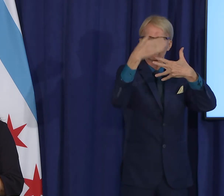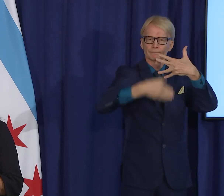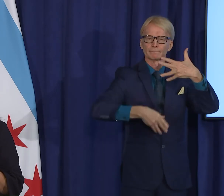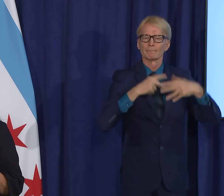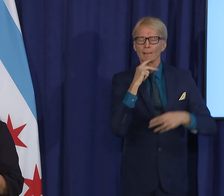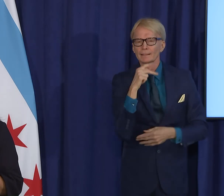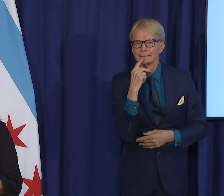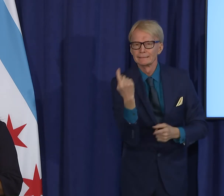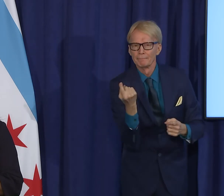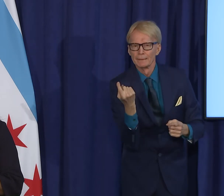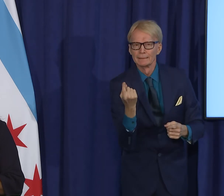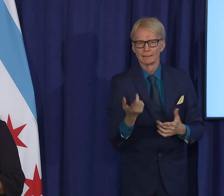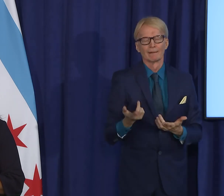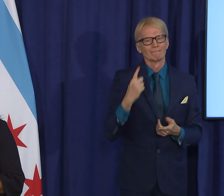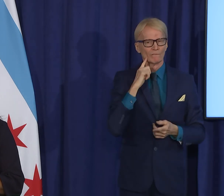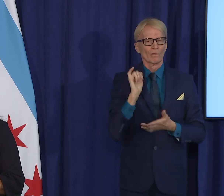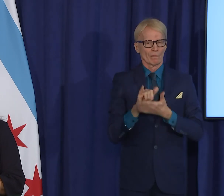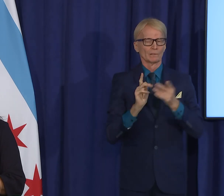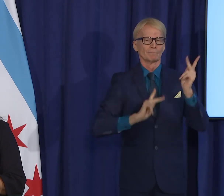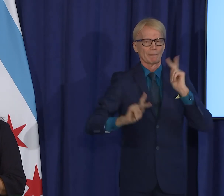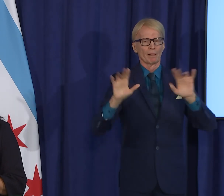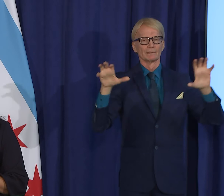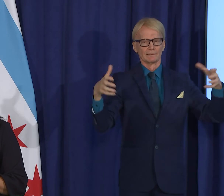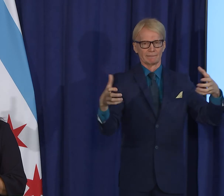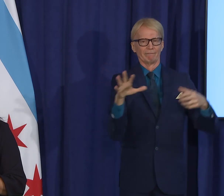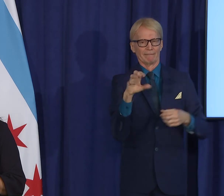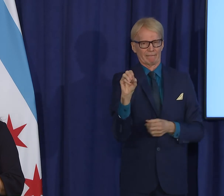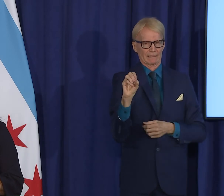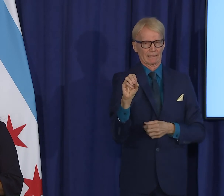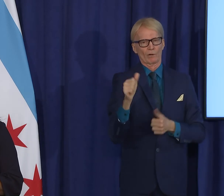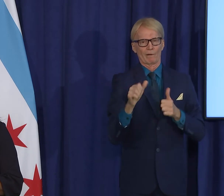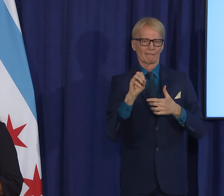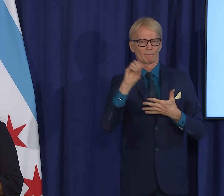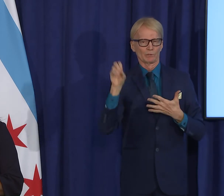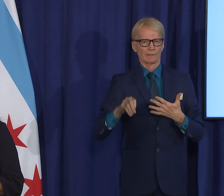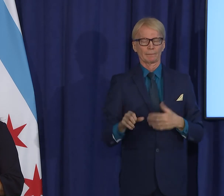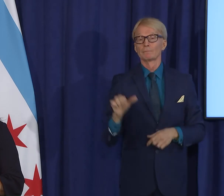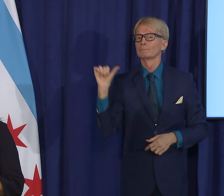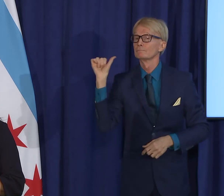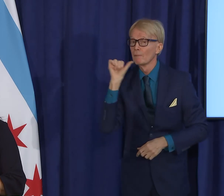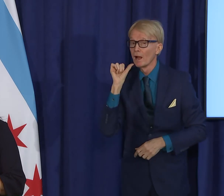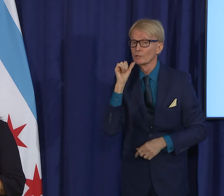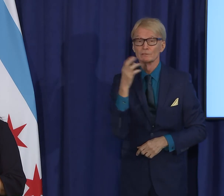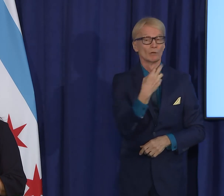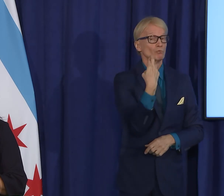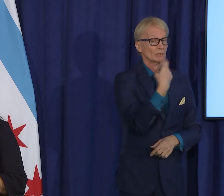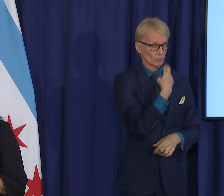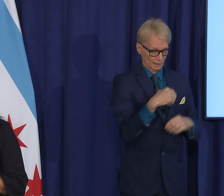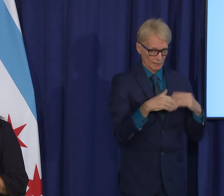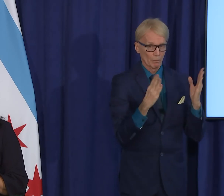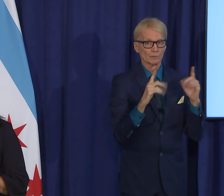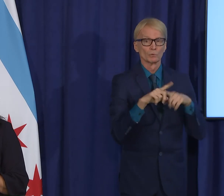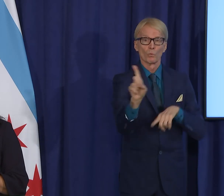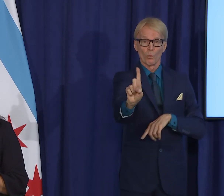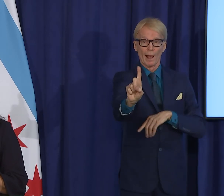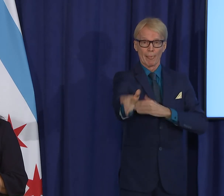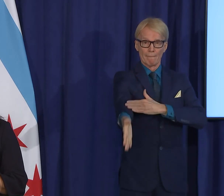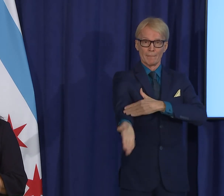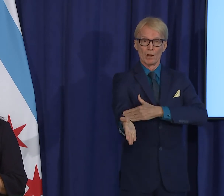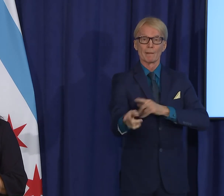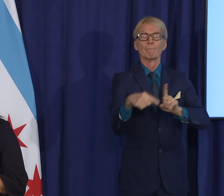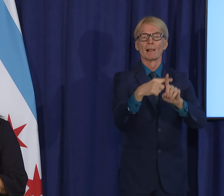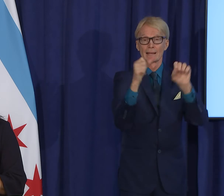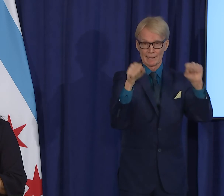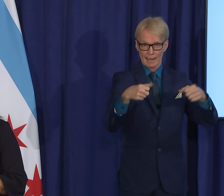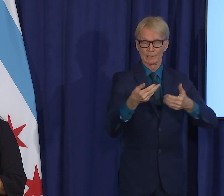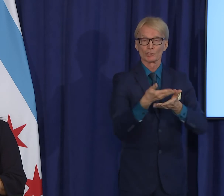than 50 people, whichever is less. Bars and restaurants can remain open until 1 a.m., and they can also serve liquor until that